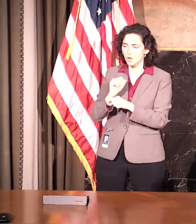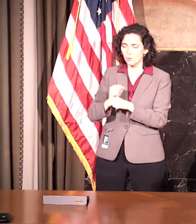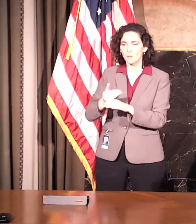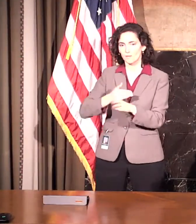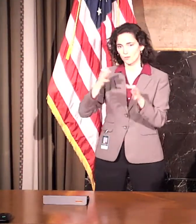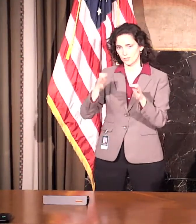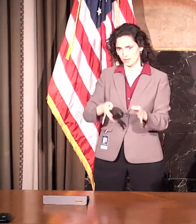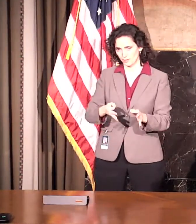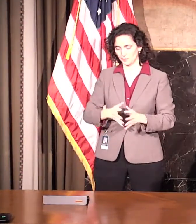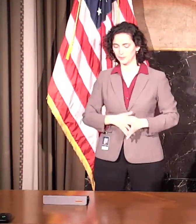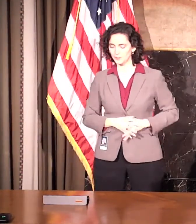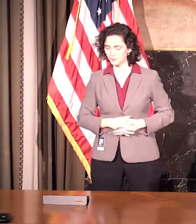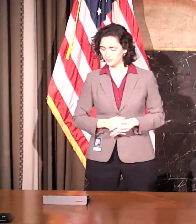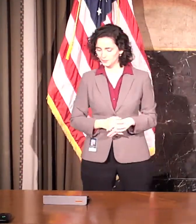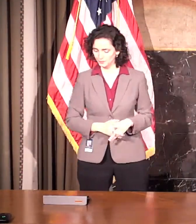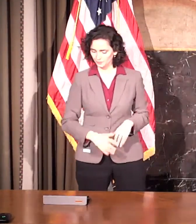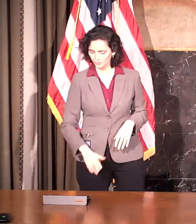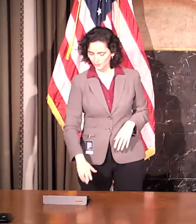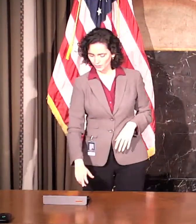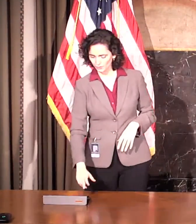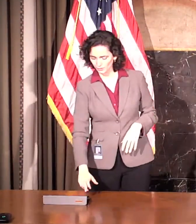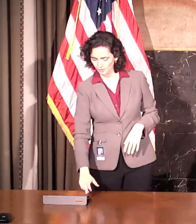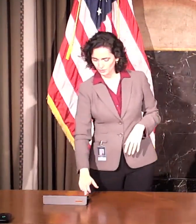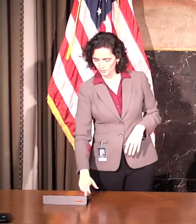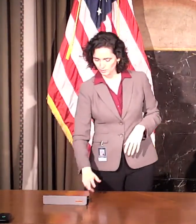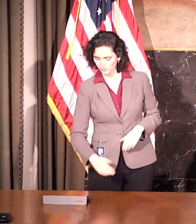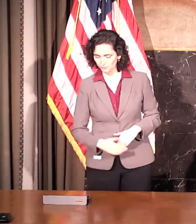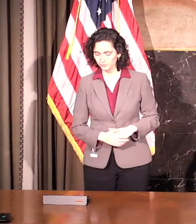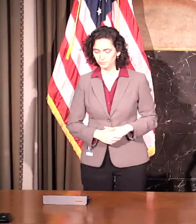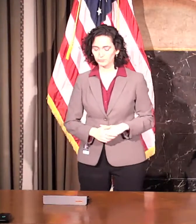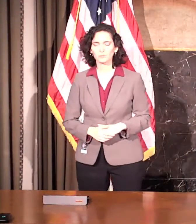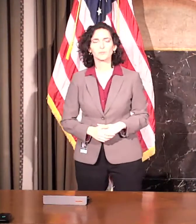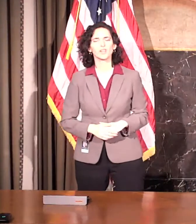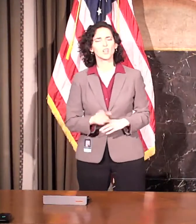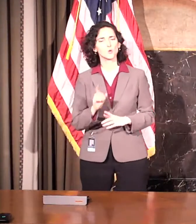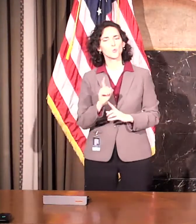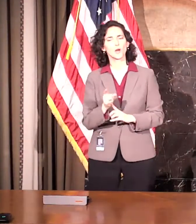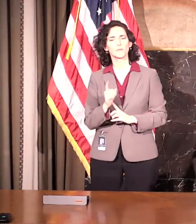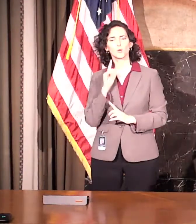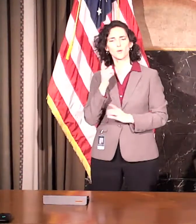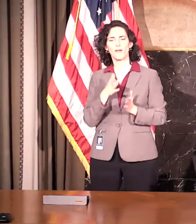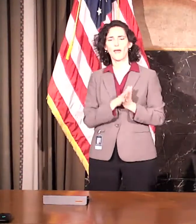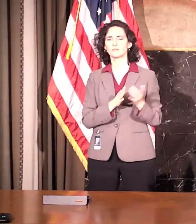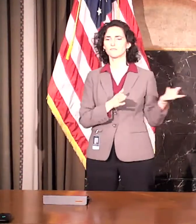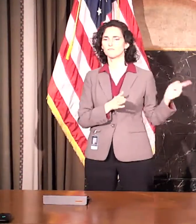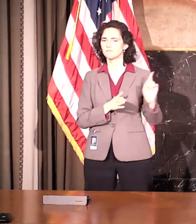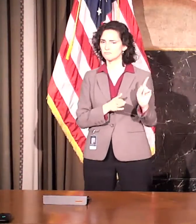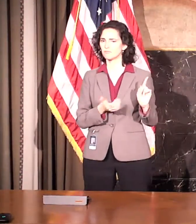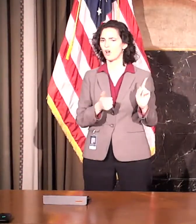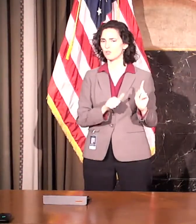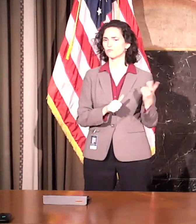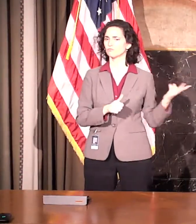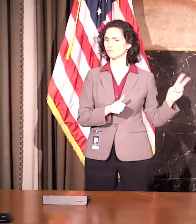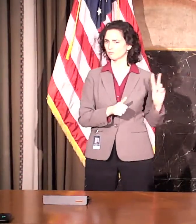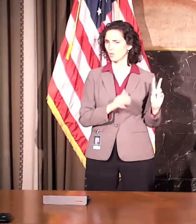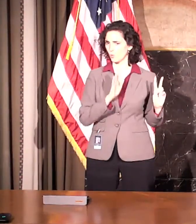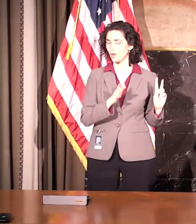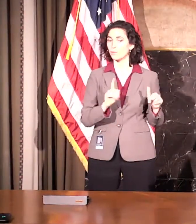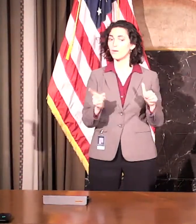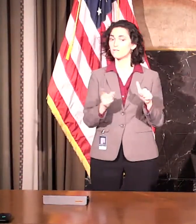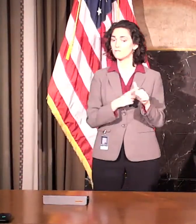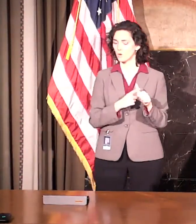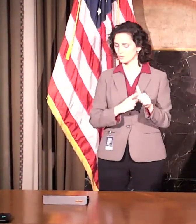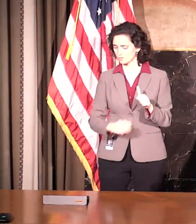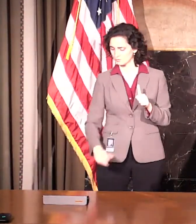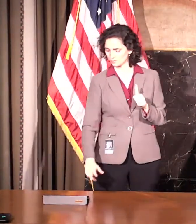I do want to turn it over to the speakers here in just a moment, but before I do, I want to go through today's numbers.